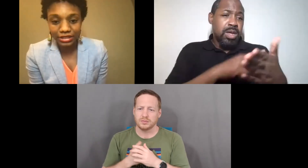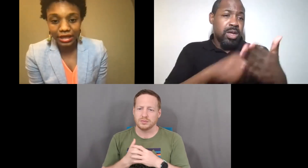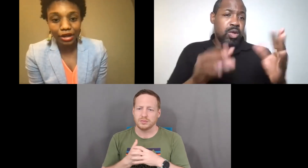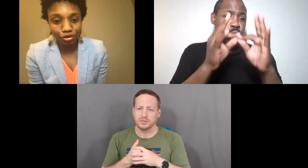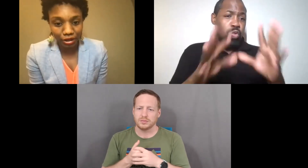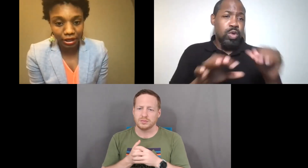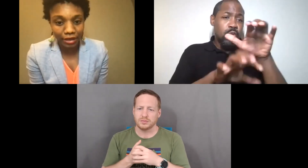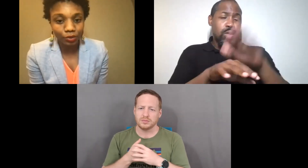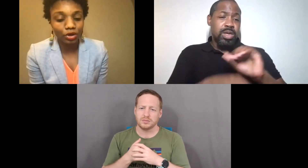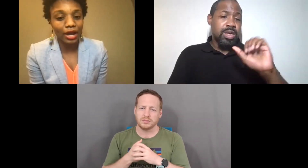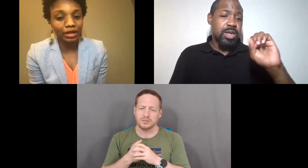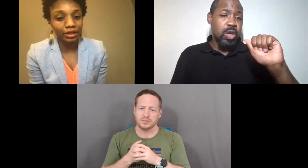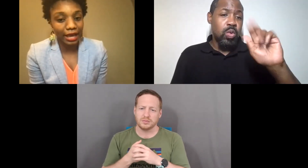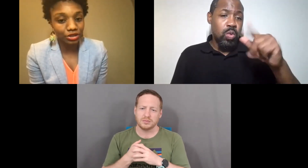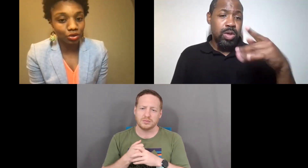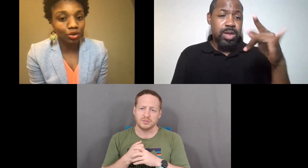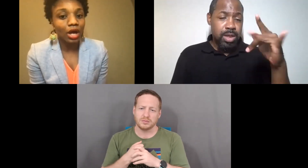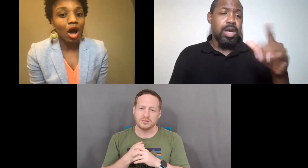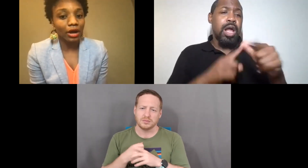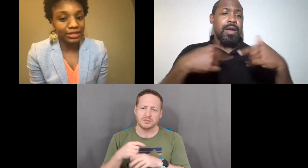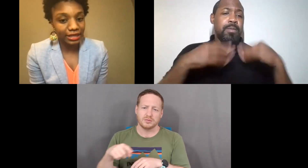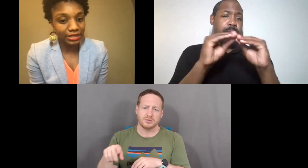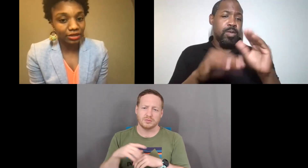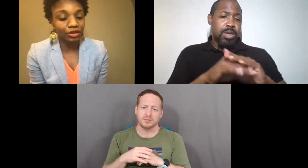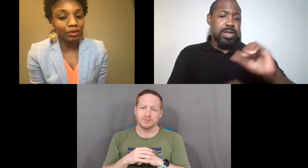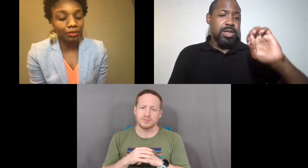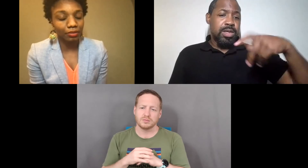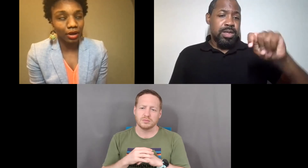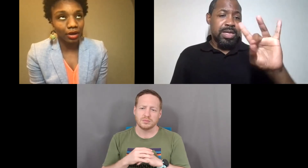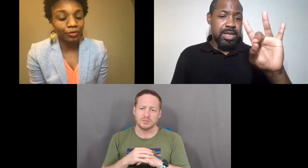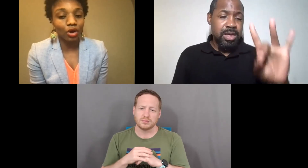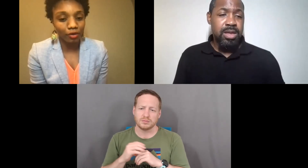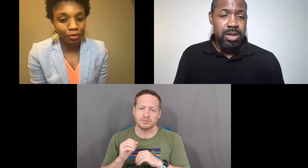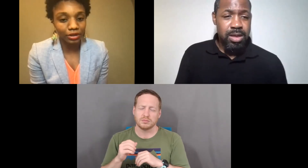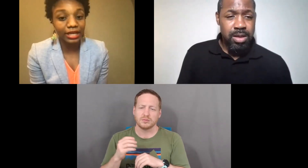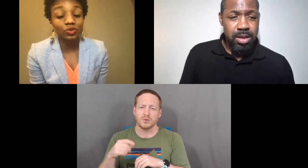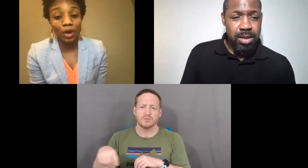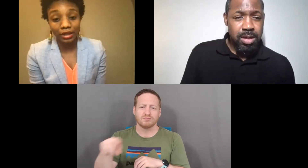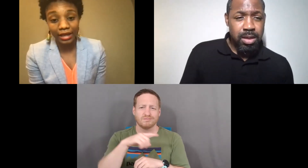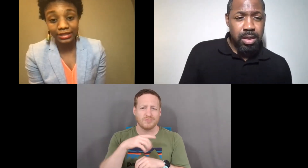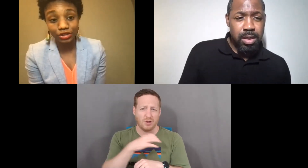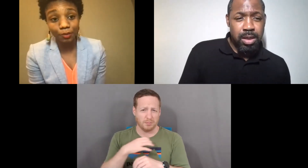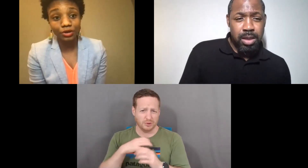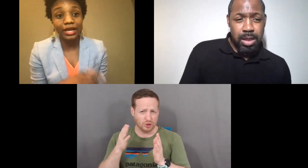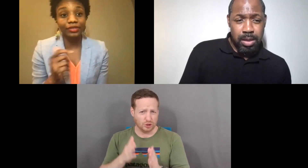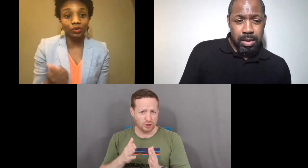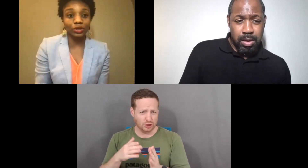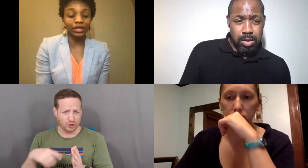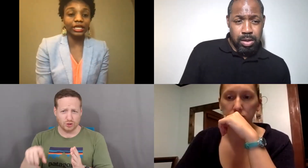saying, I agree. I think we can go ahead and cancel August 18th, the CART reporters as well as the interpreters, and then we can keep the meeting